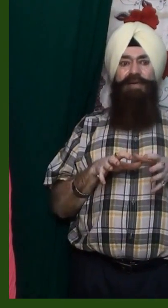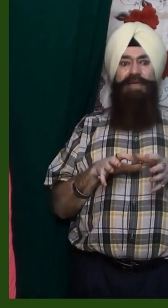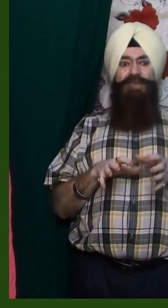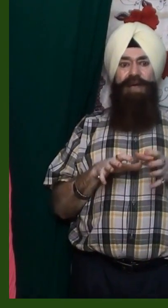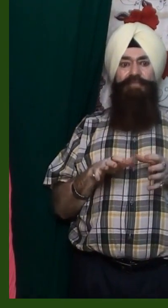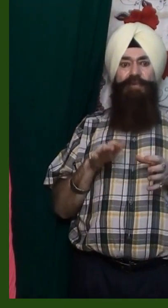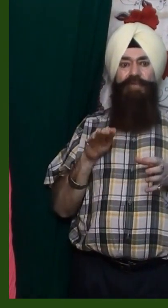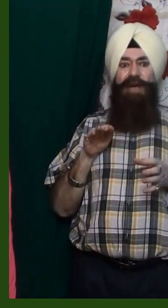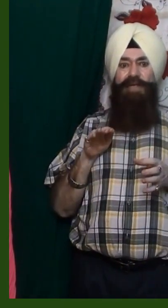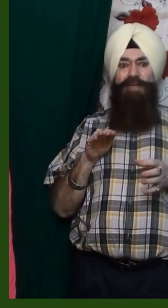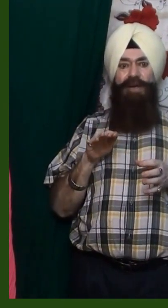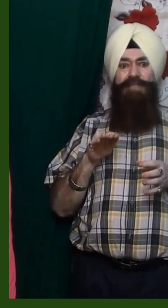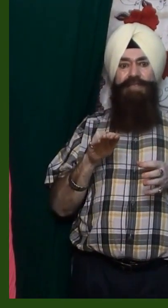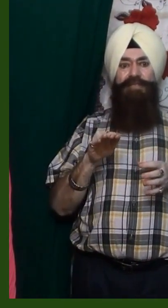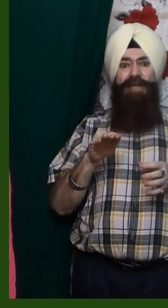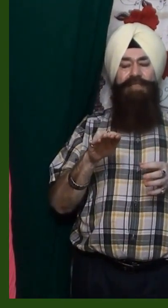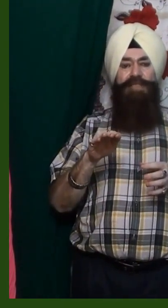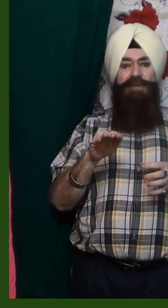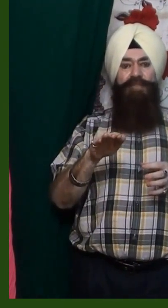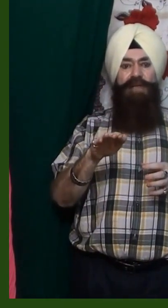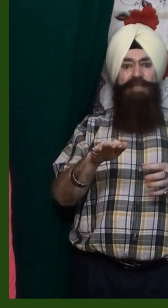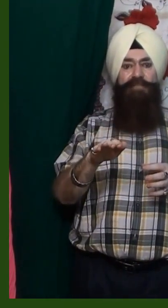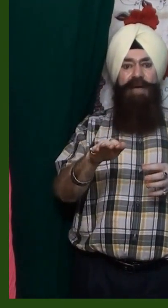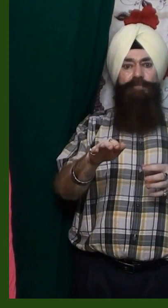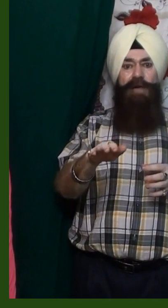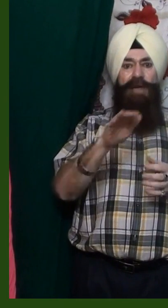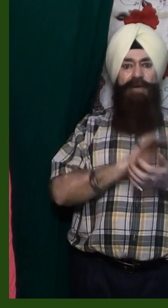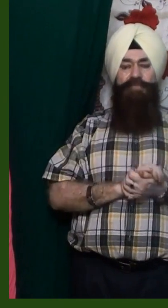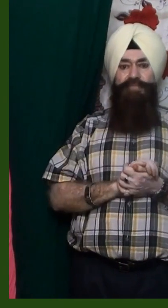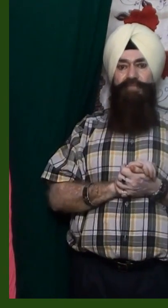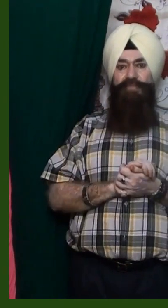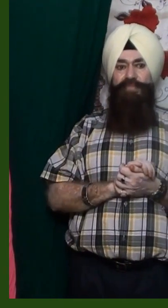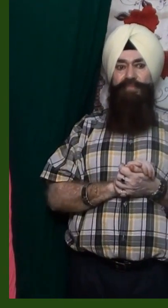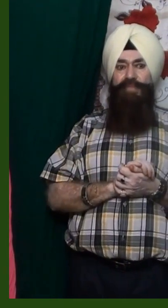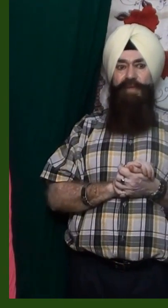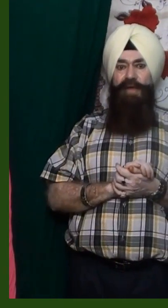I'm sitting on a train moving at a constant velocity of 100 mile per hour.